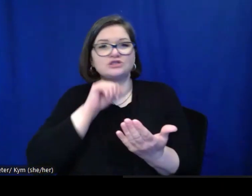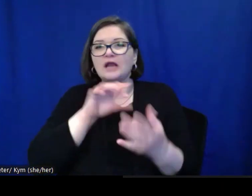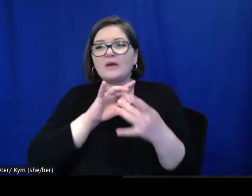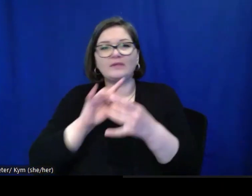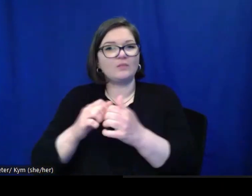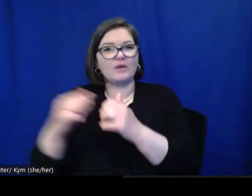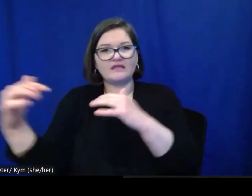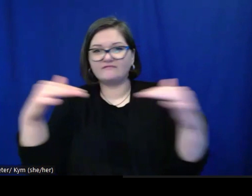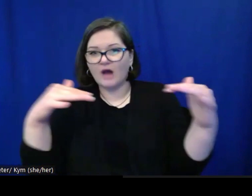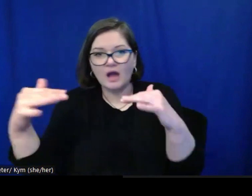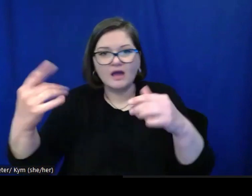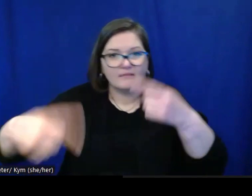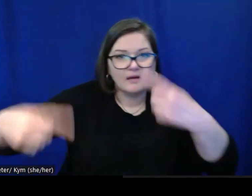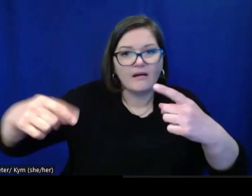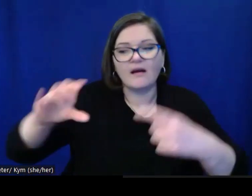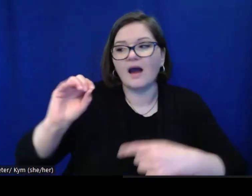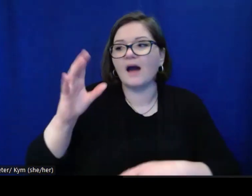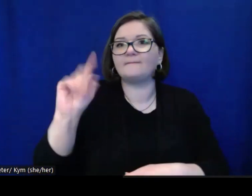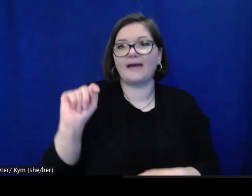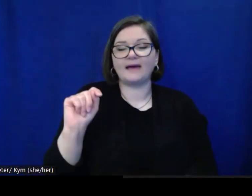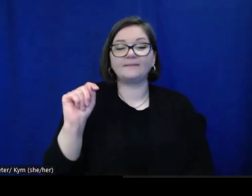related. So,